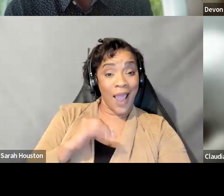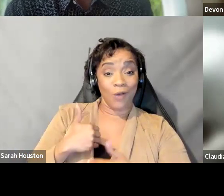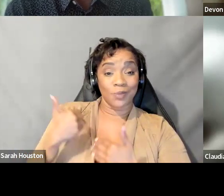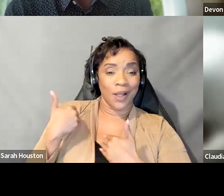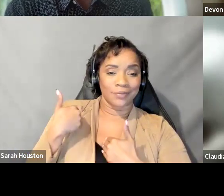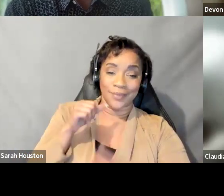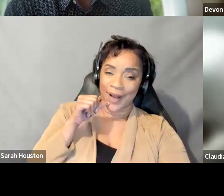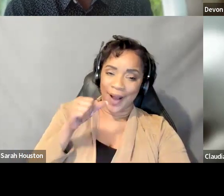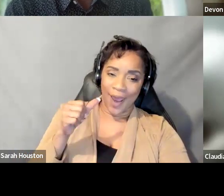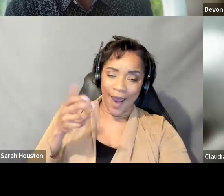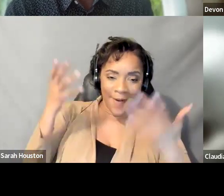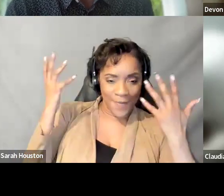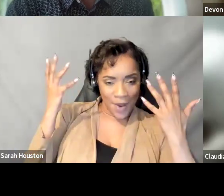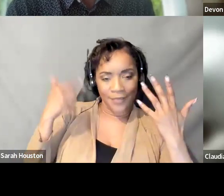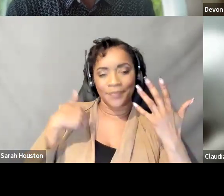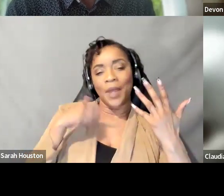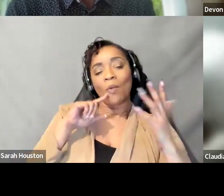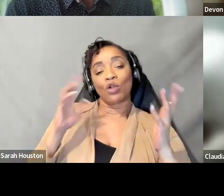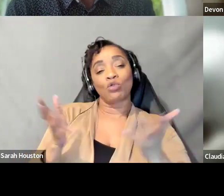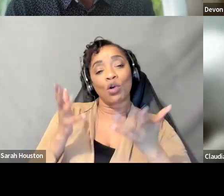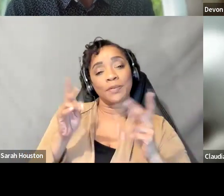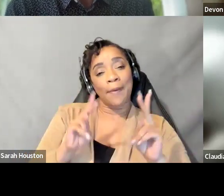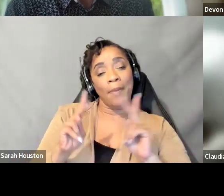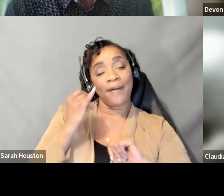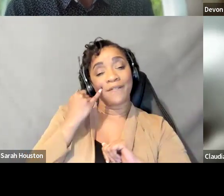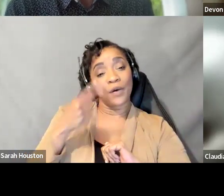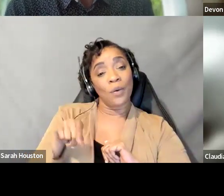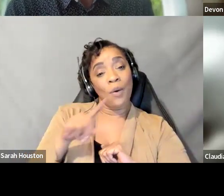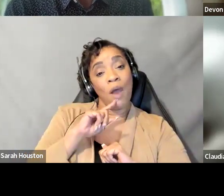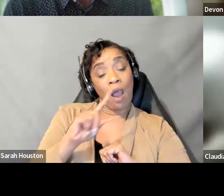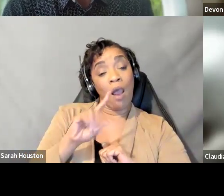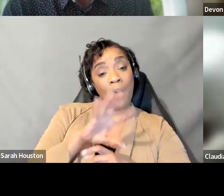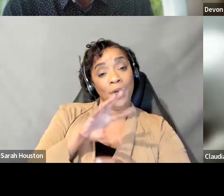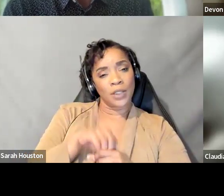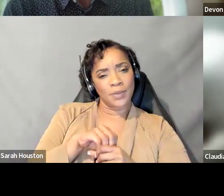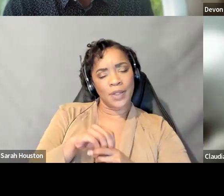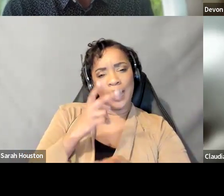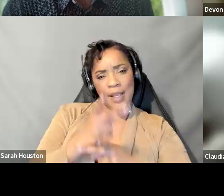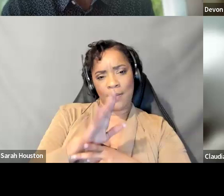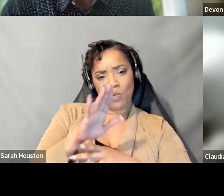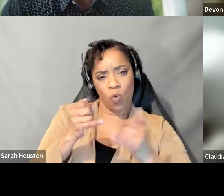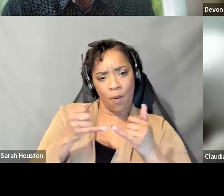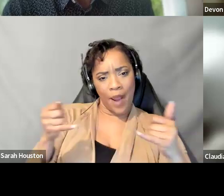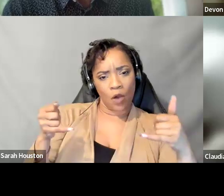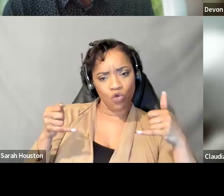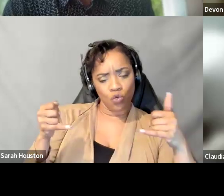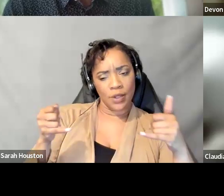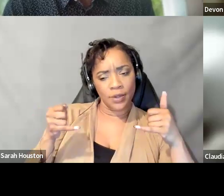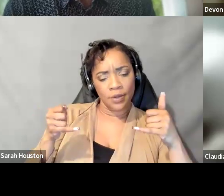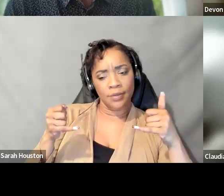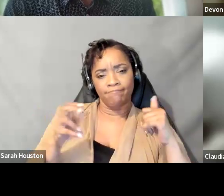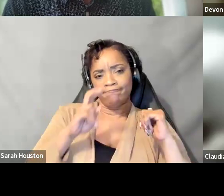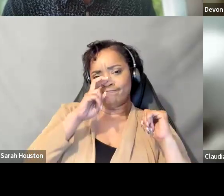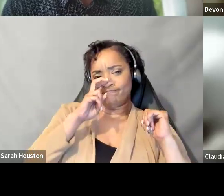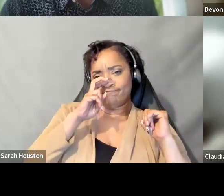would encourage folks, especially if you are participating, to keep those boundaries. And remember, as a study